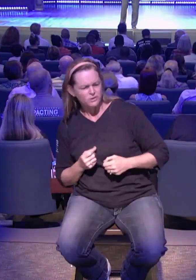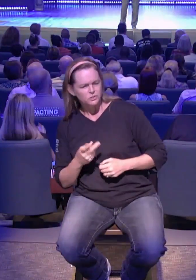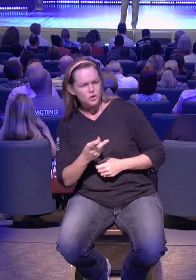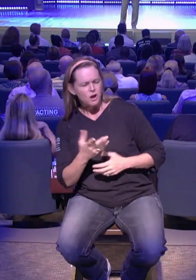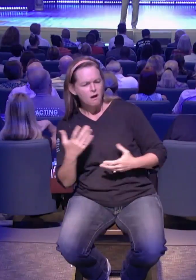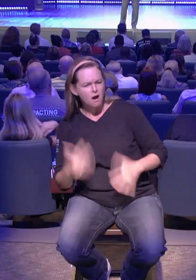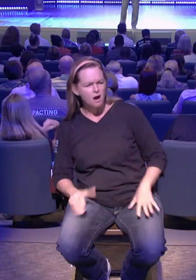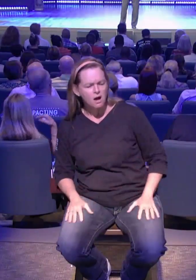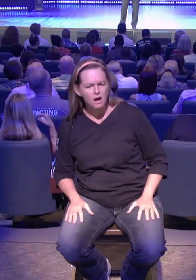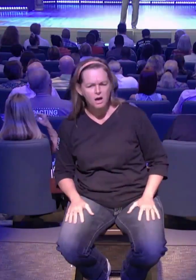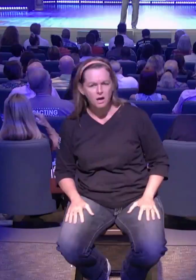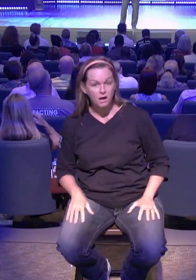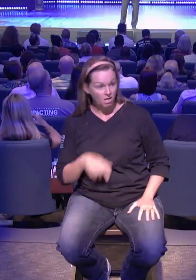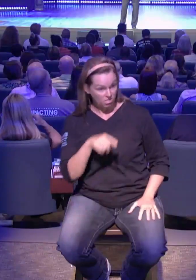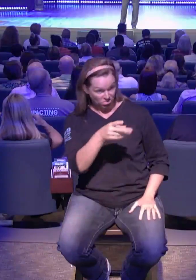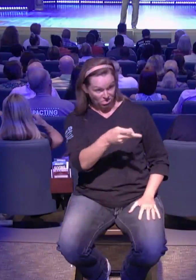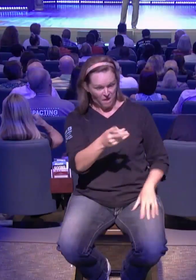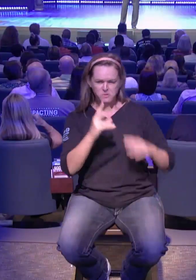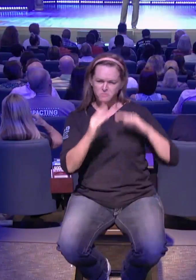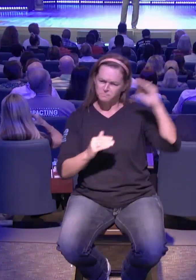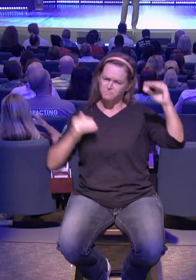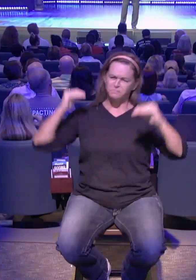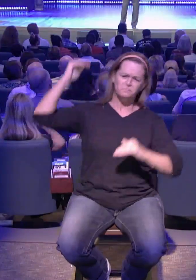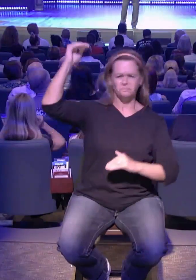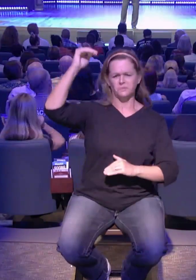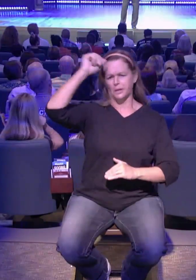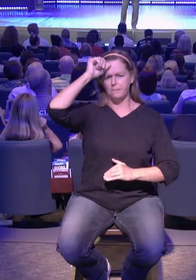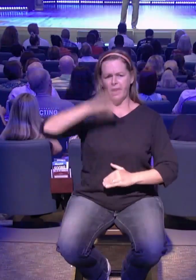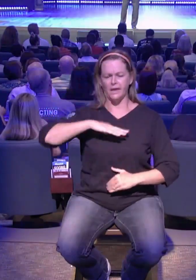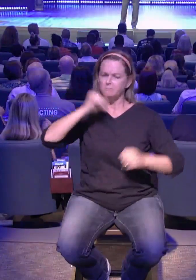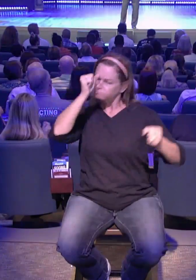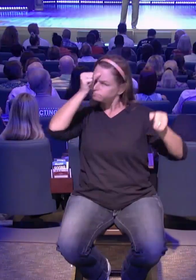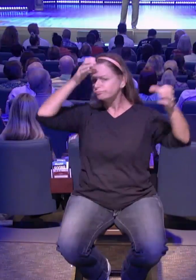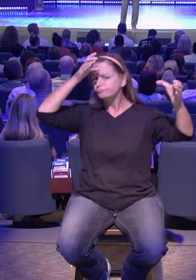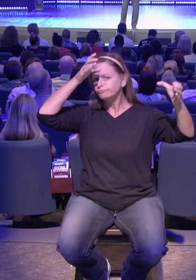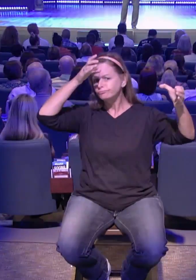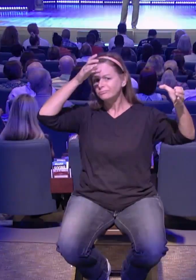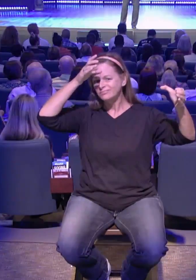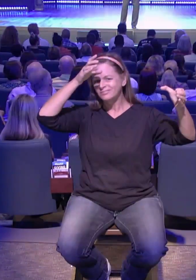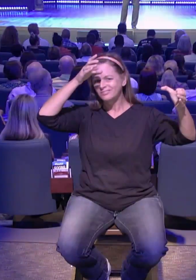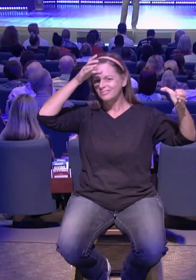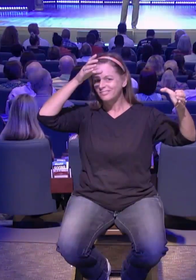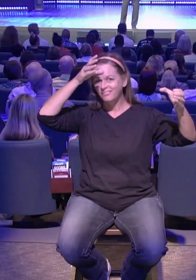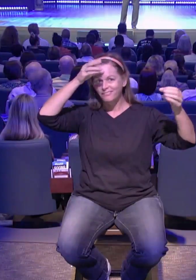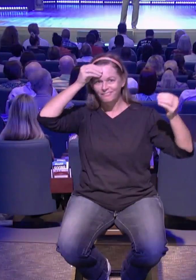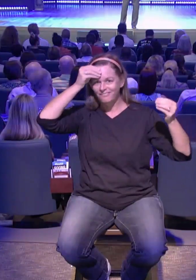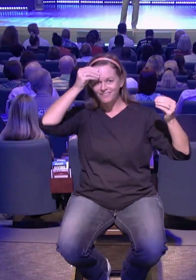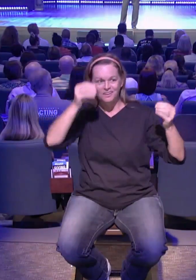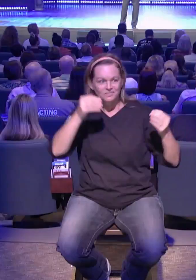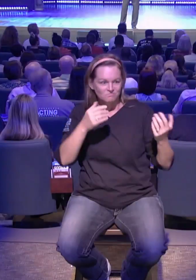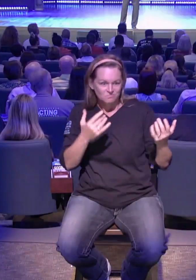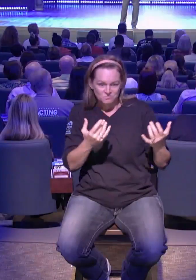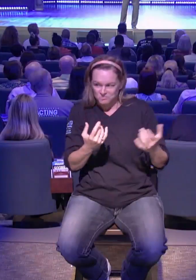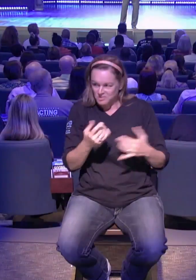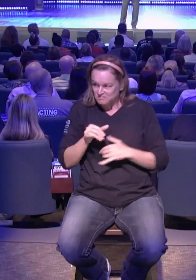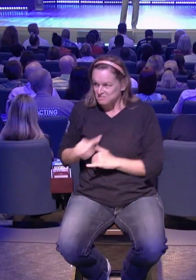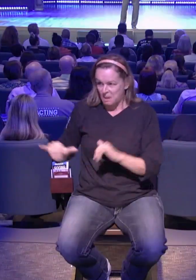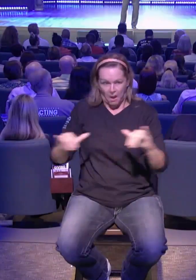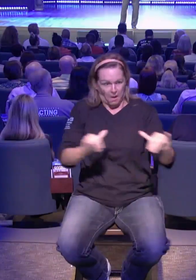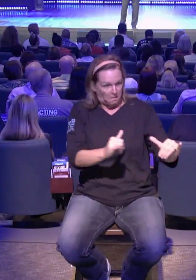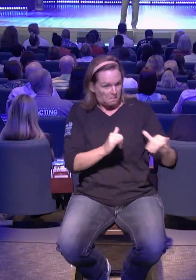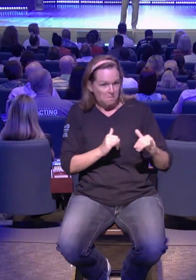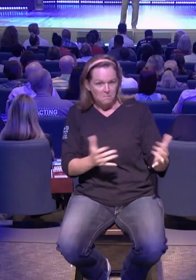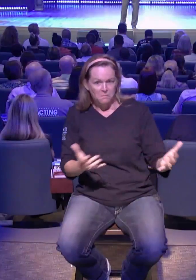were unschooled, ordinary men, they were astonished. Now look at this next